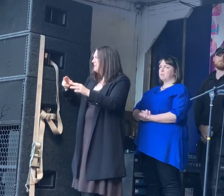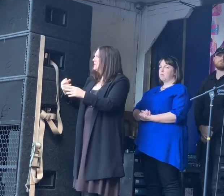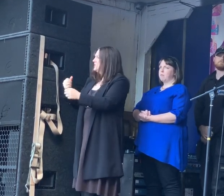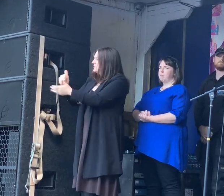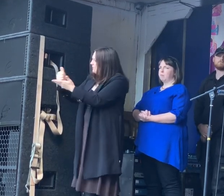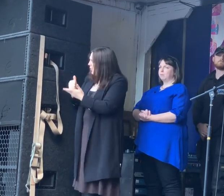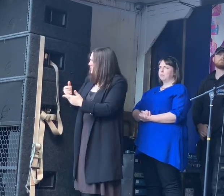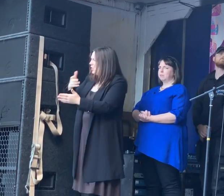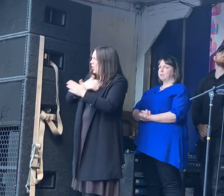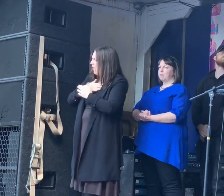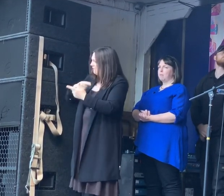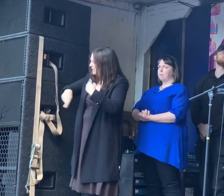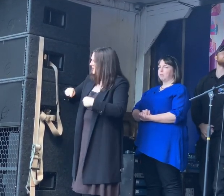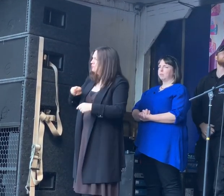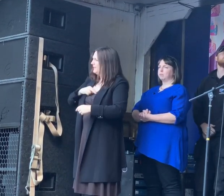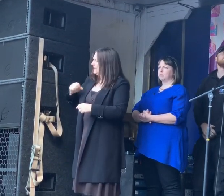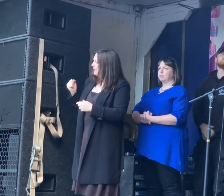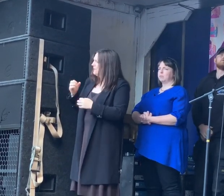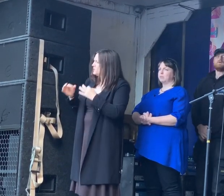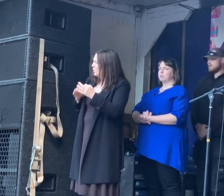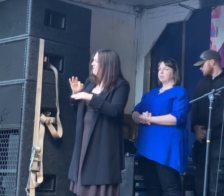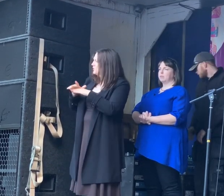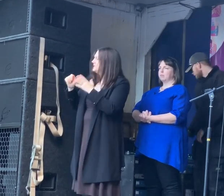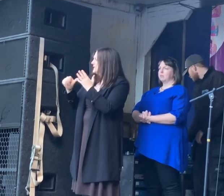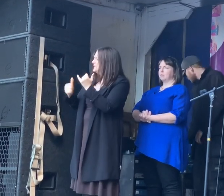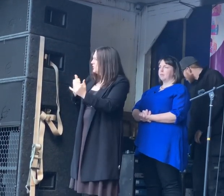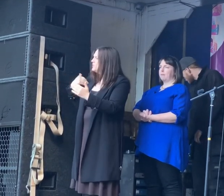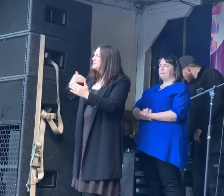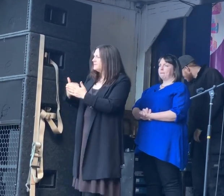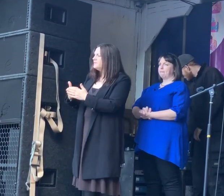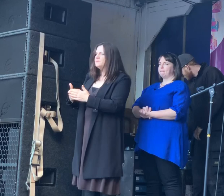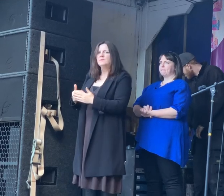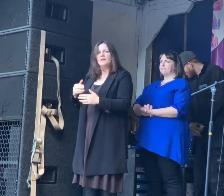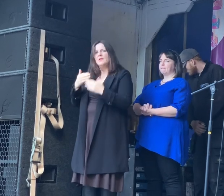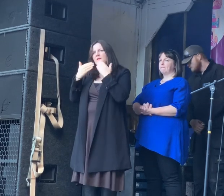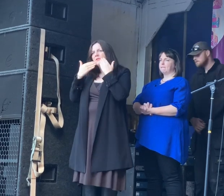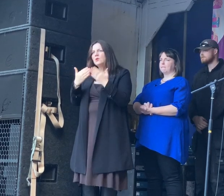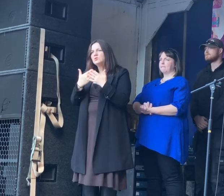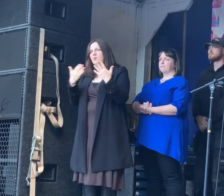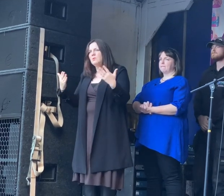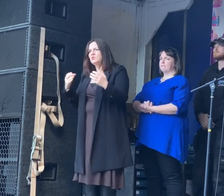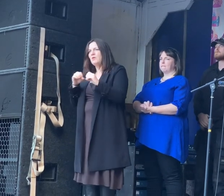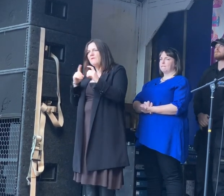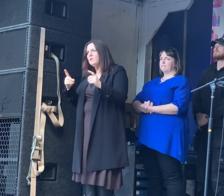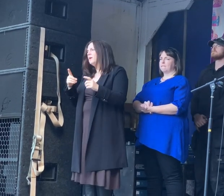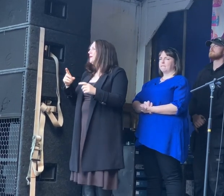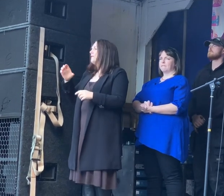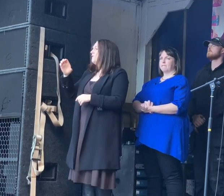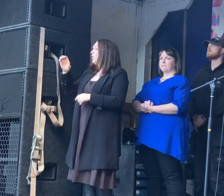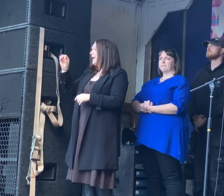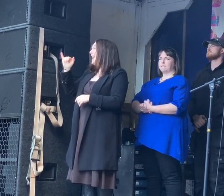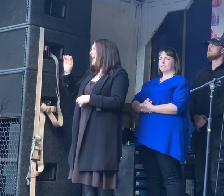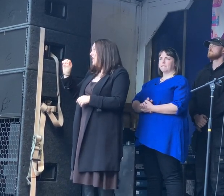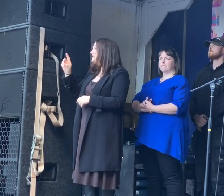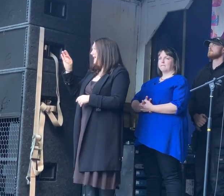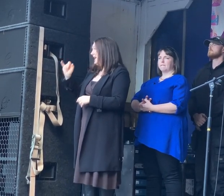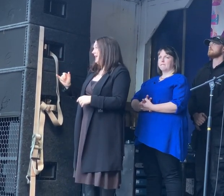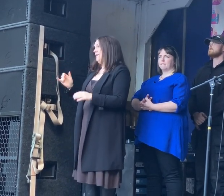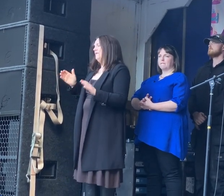And that's what's kept us going for 6 years. So thank you so much to everybody, to the likes of Claire Daly, who has